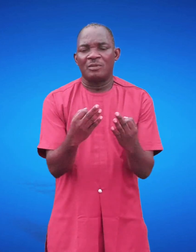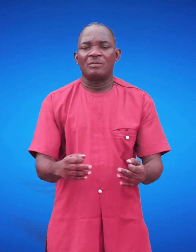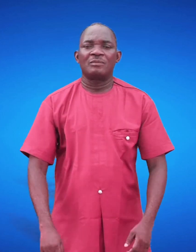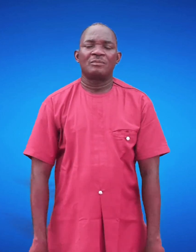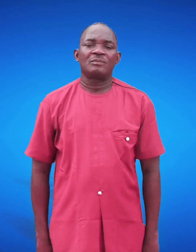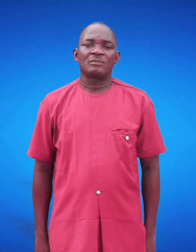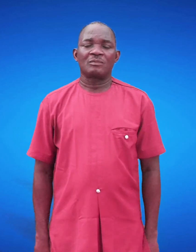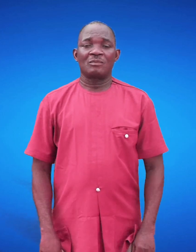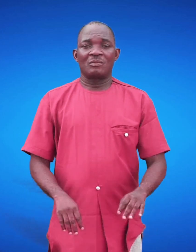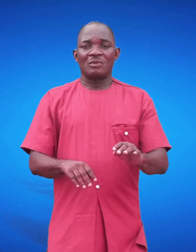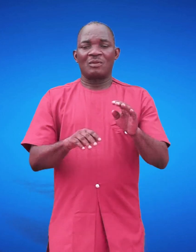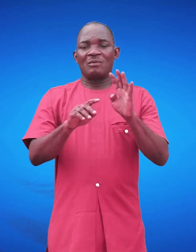4.